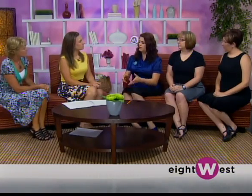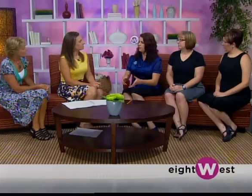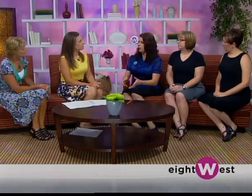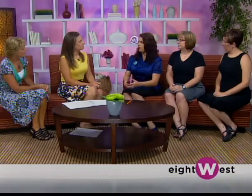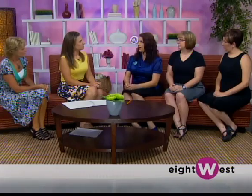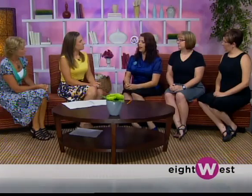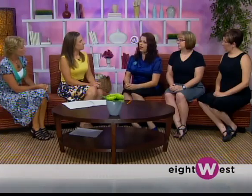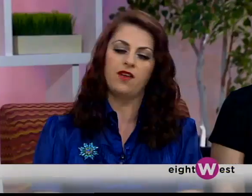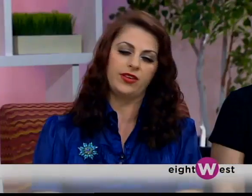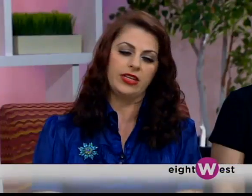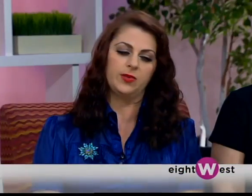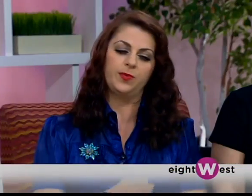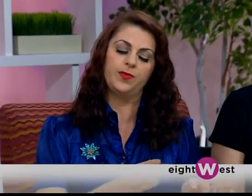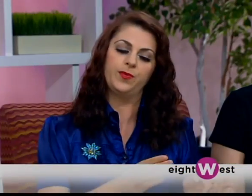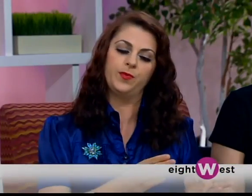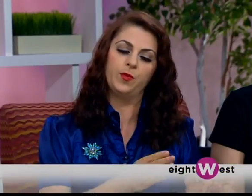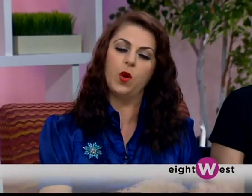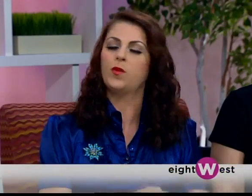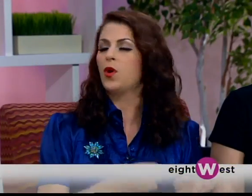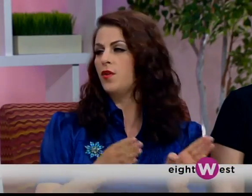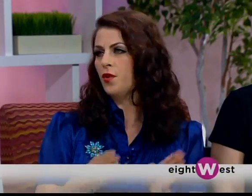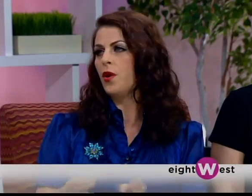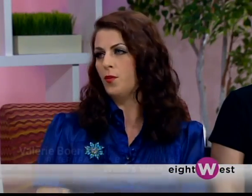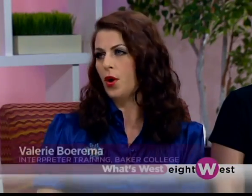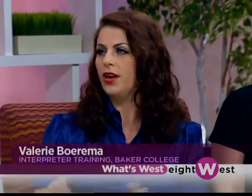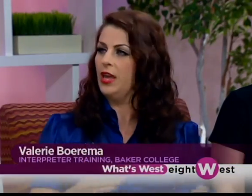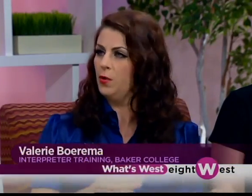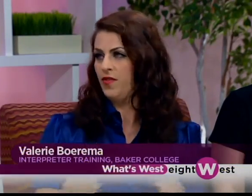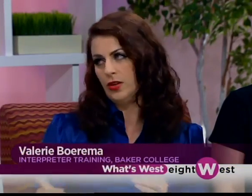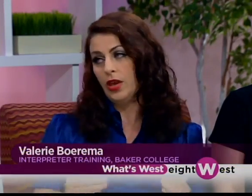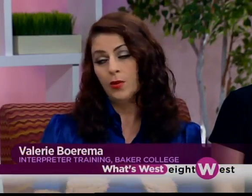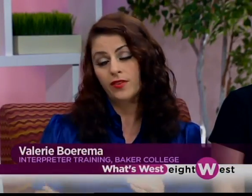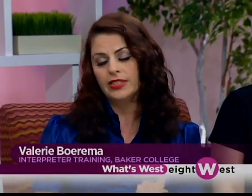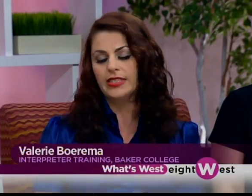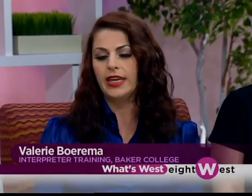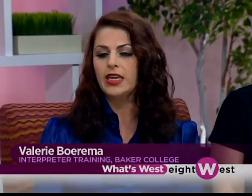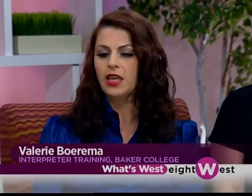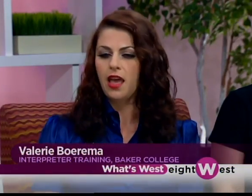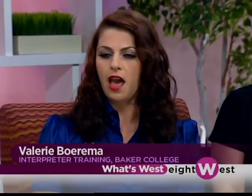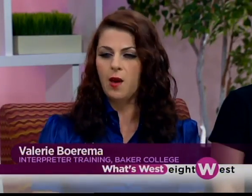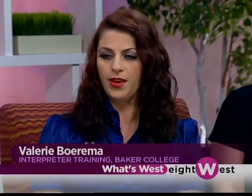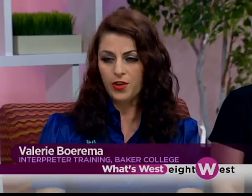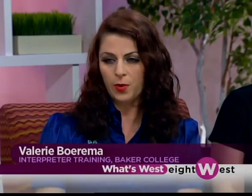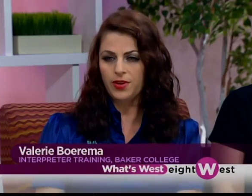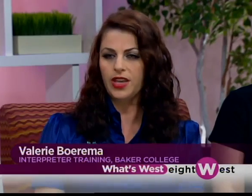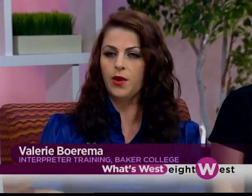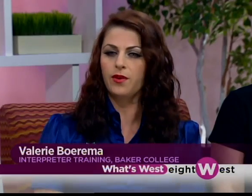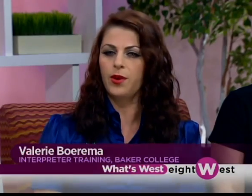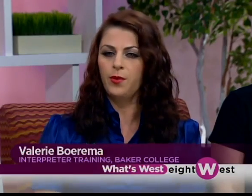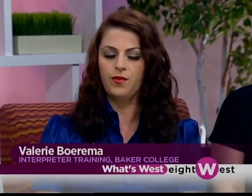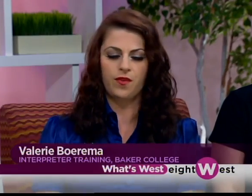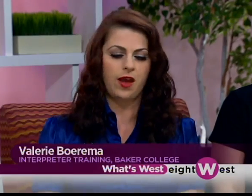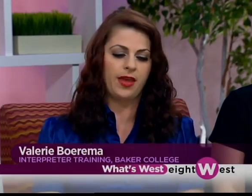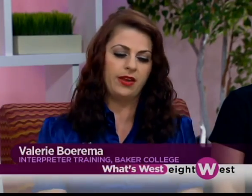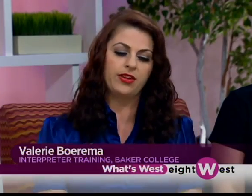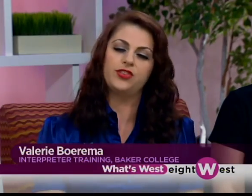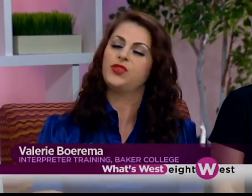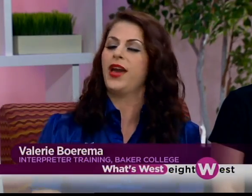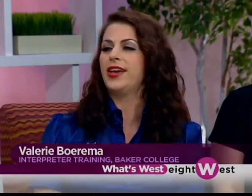written form, and it often is one word for one word equivalency. Interpreters, however, we move from English to